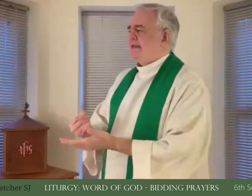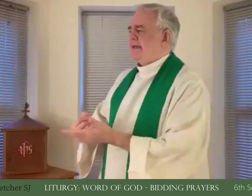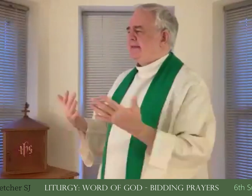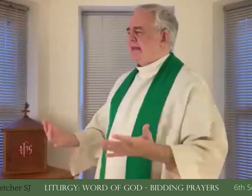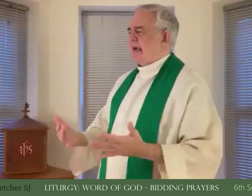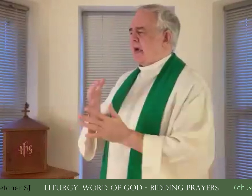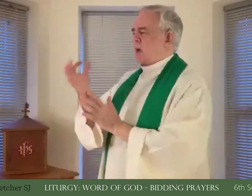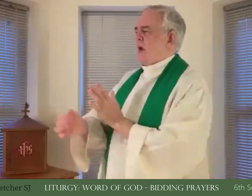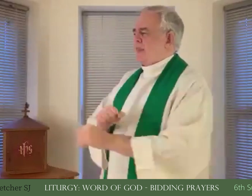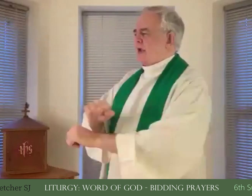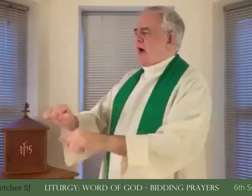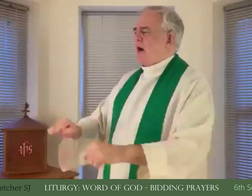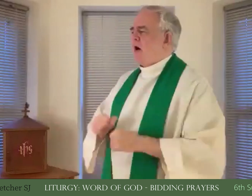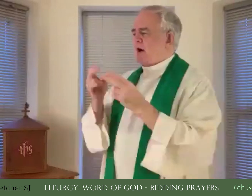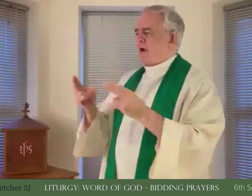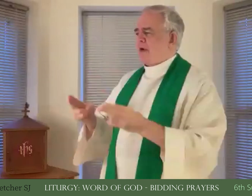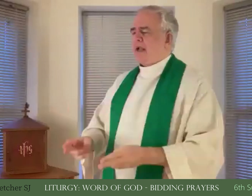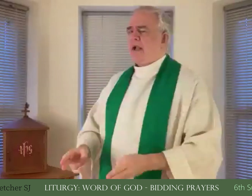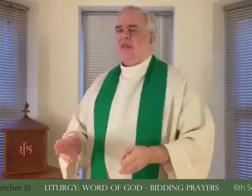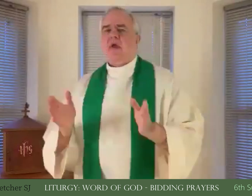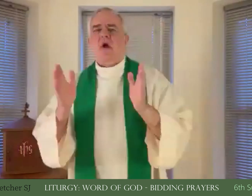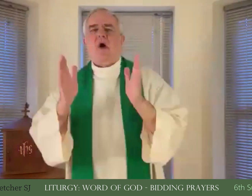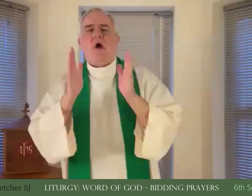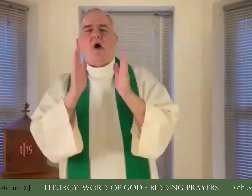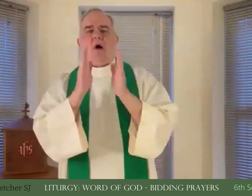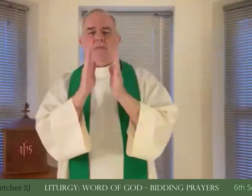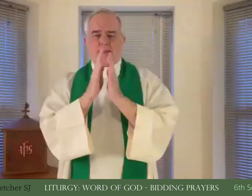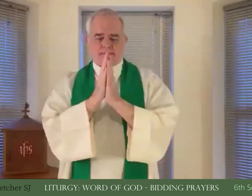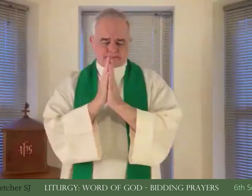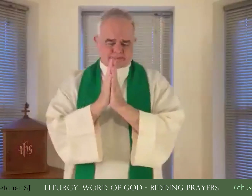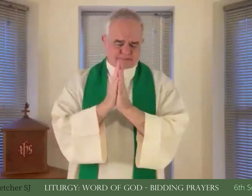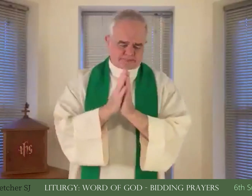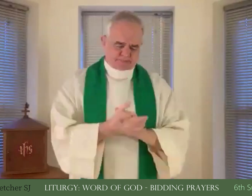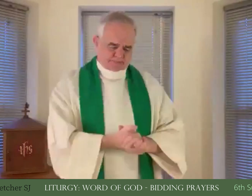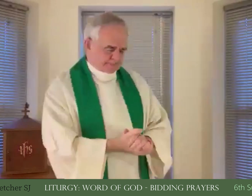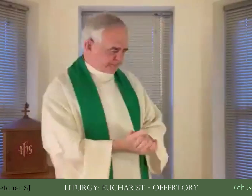sinners now, the hour of our death. Amen.